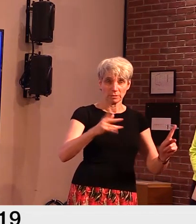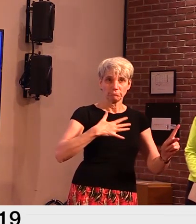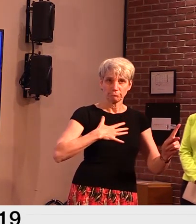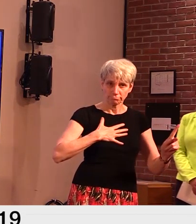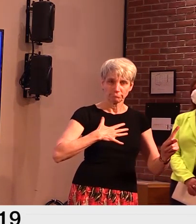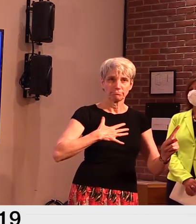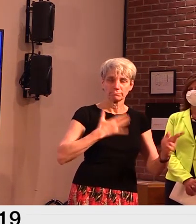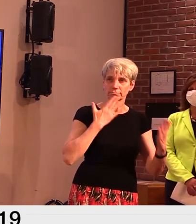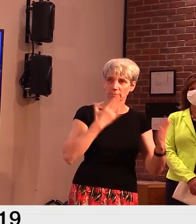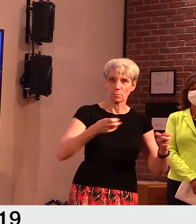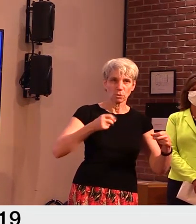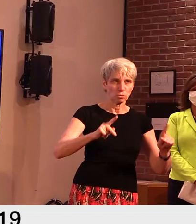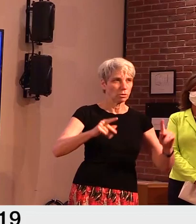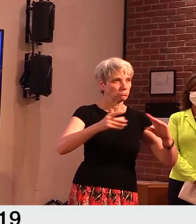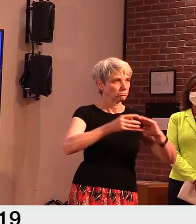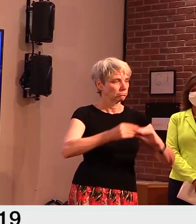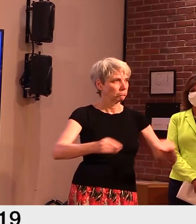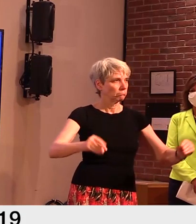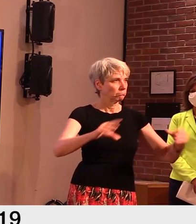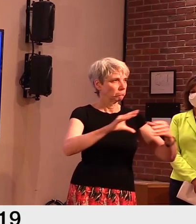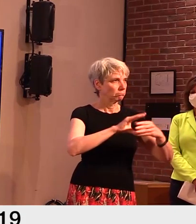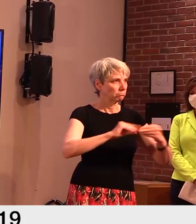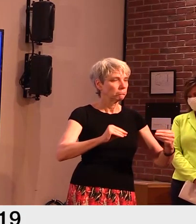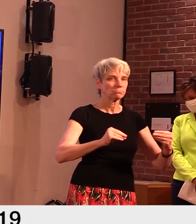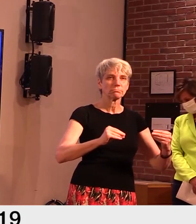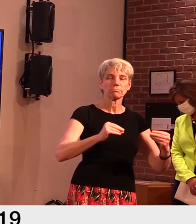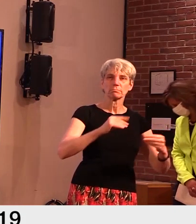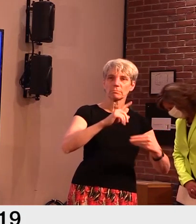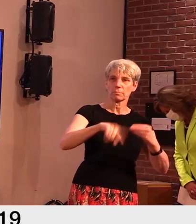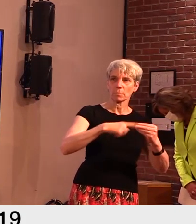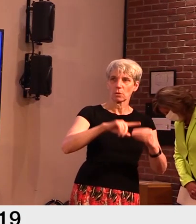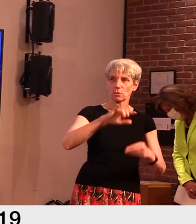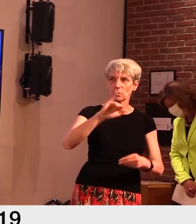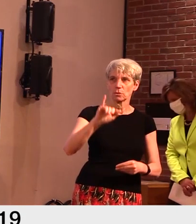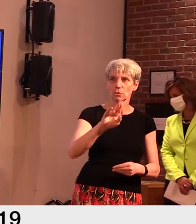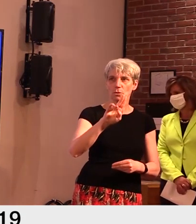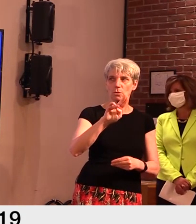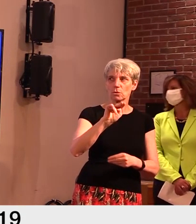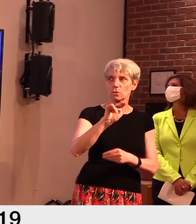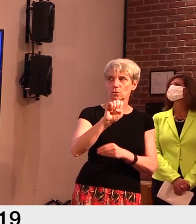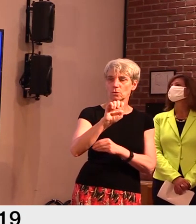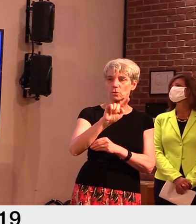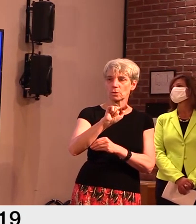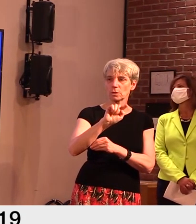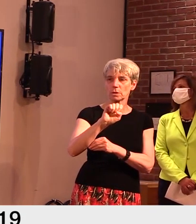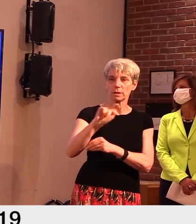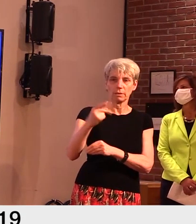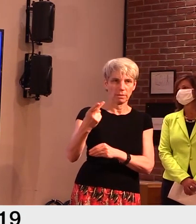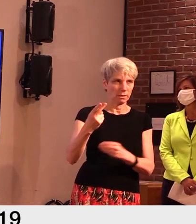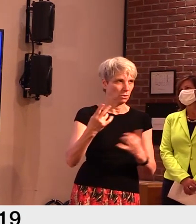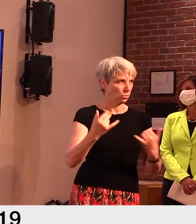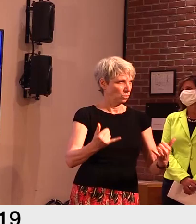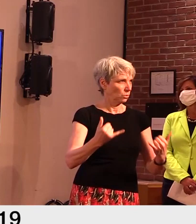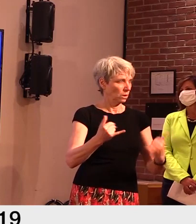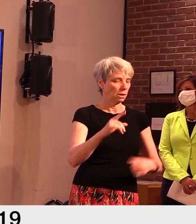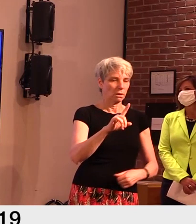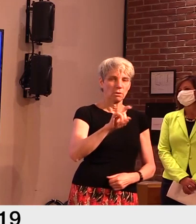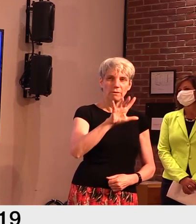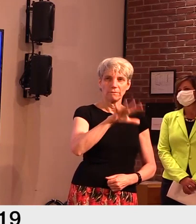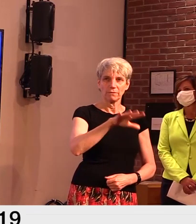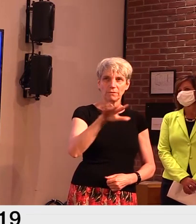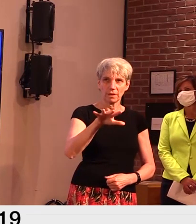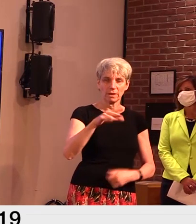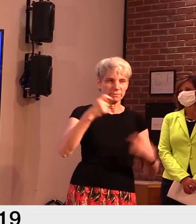Thanks, Governor and Susanna. Governor Scott and my fellow